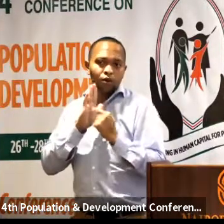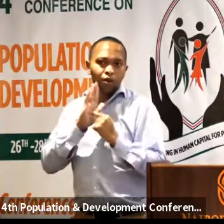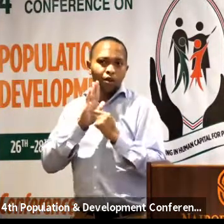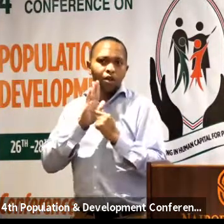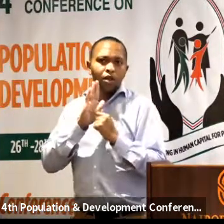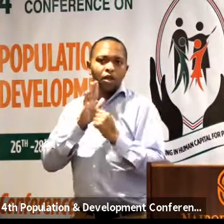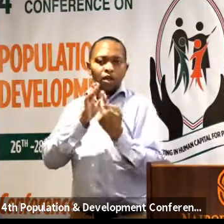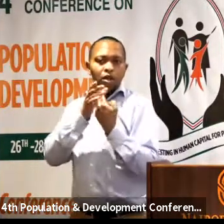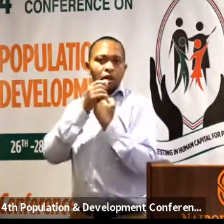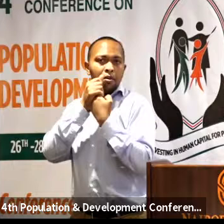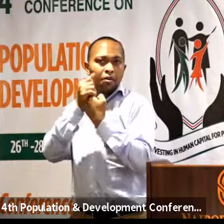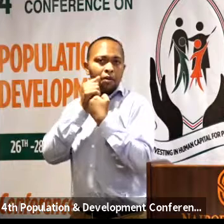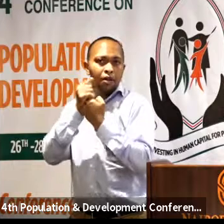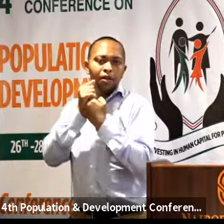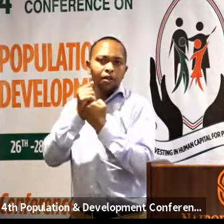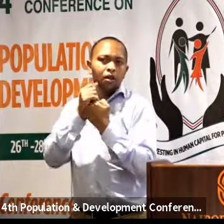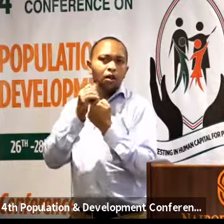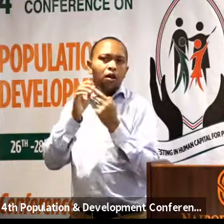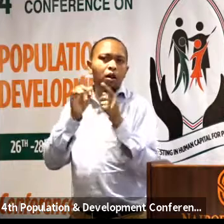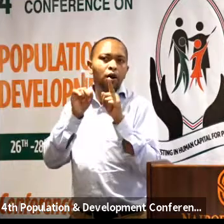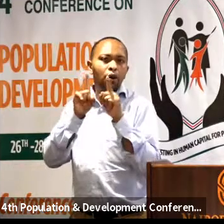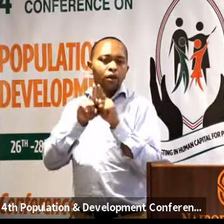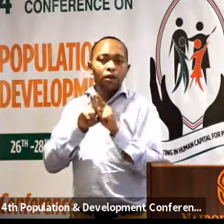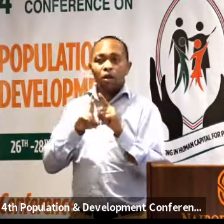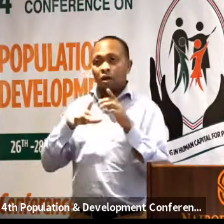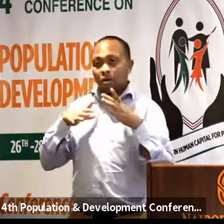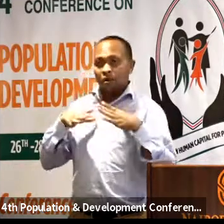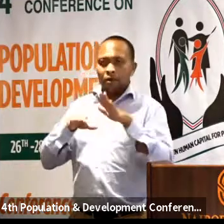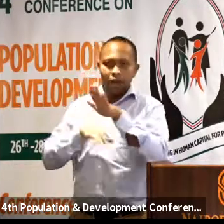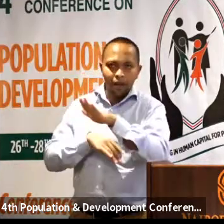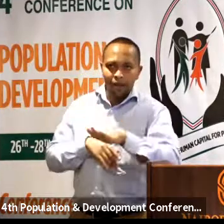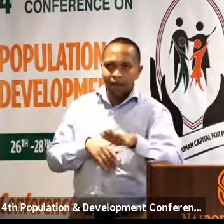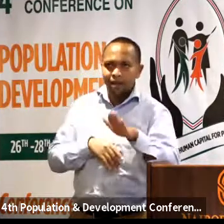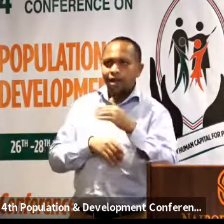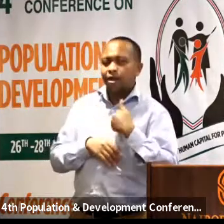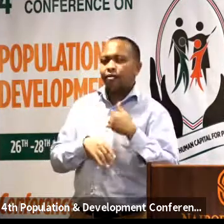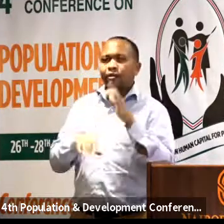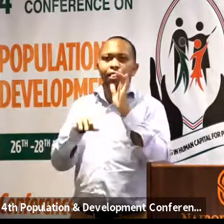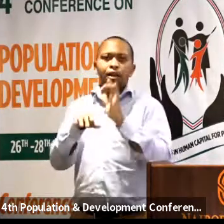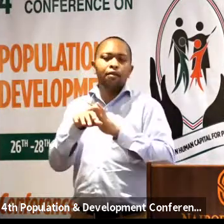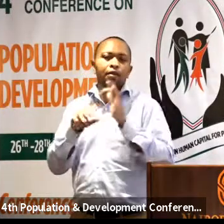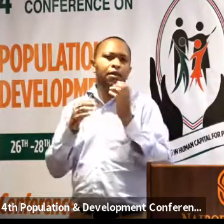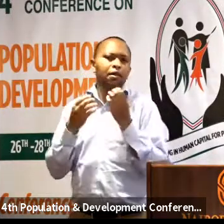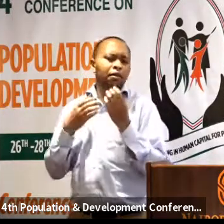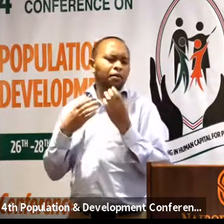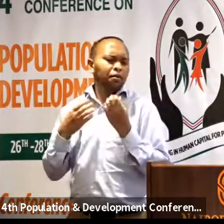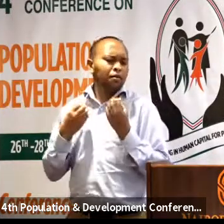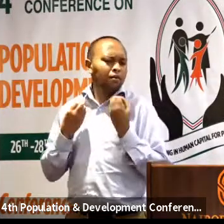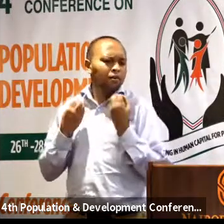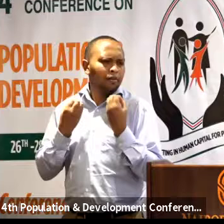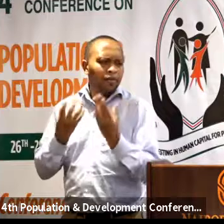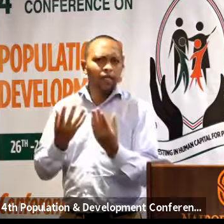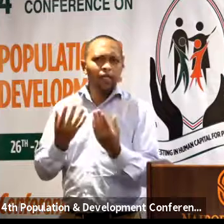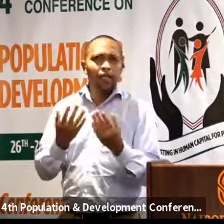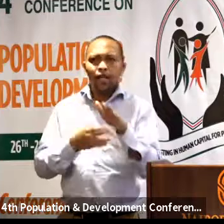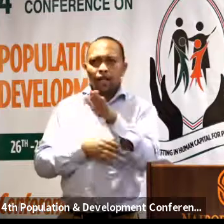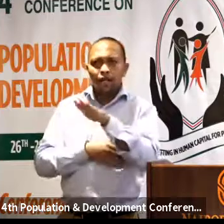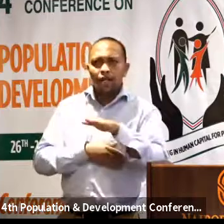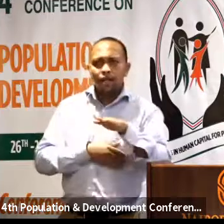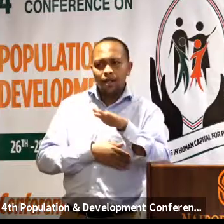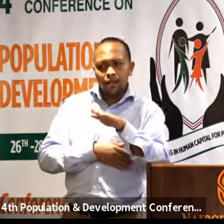partnerships because issues of population and environment affect so many sectors, and they needed